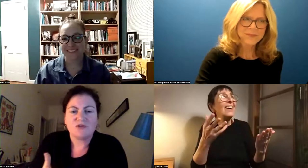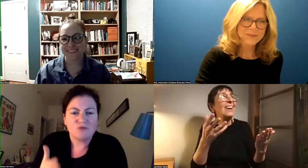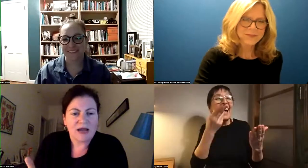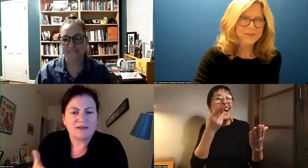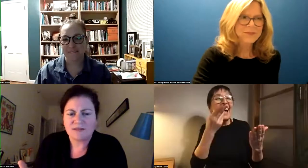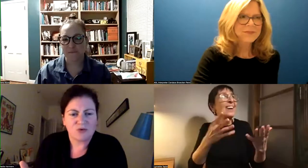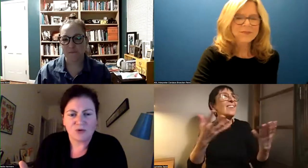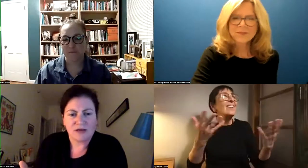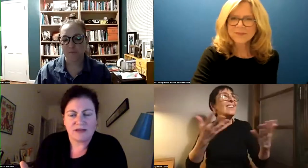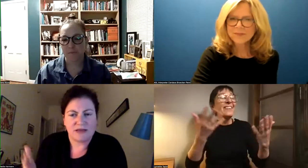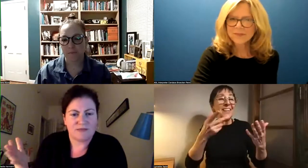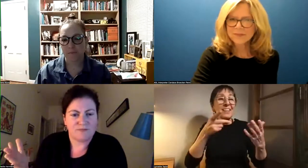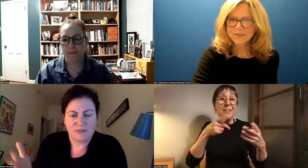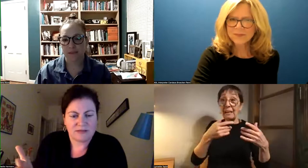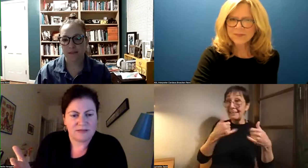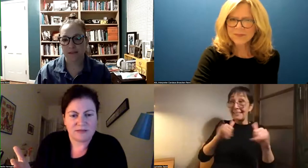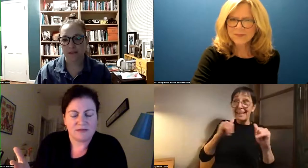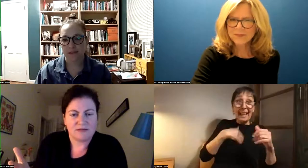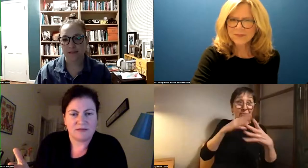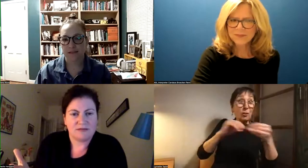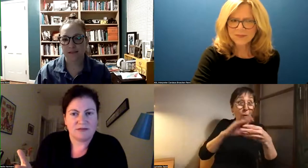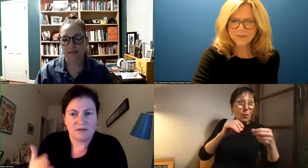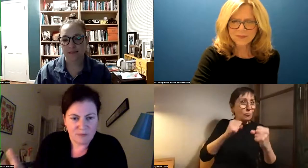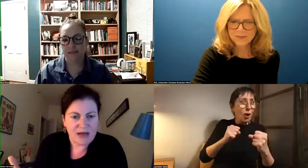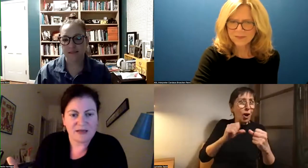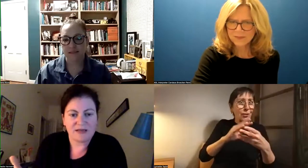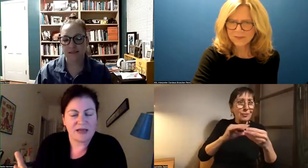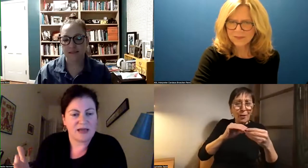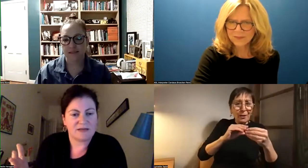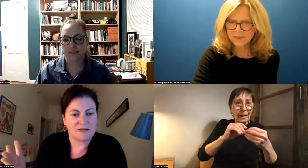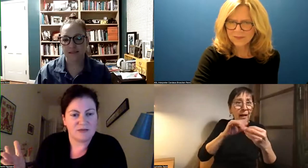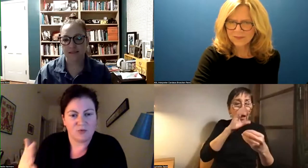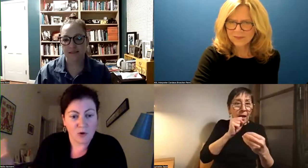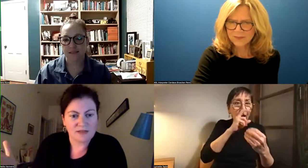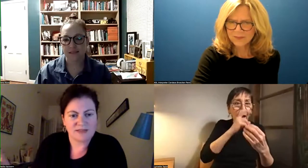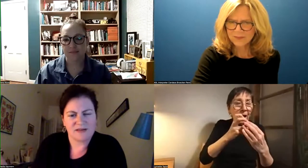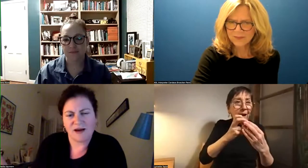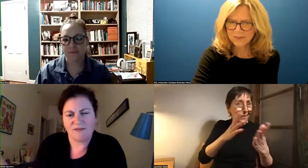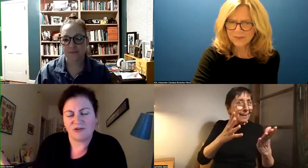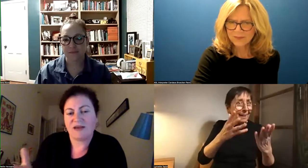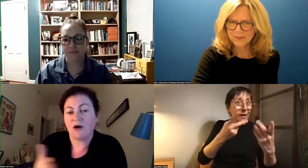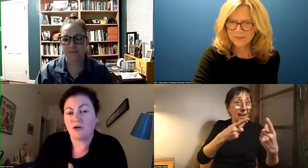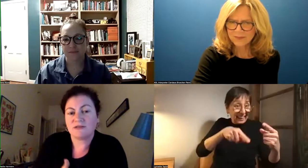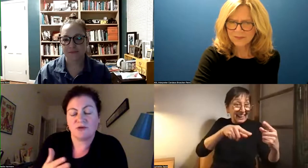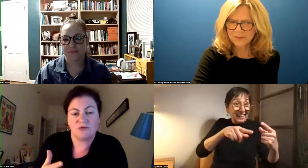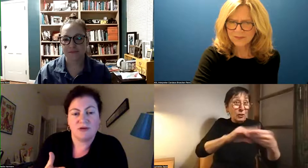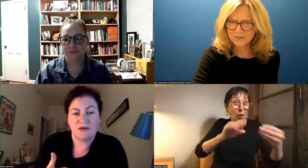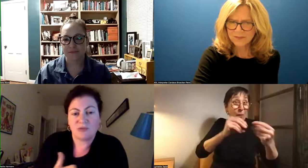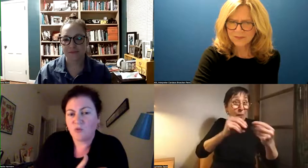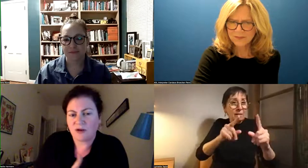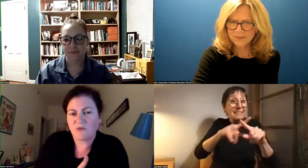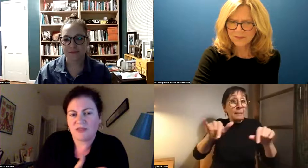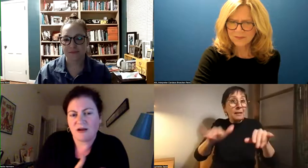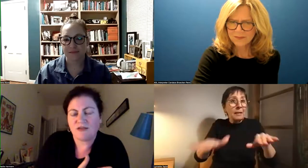how do you write a story that's compelling and, you know, works as a novel and also